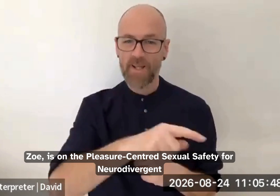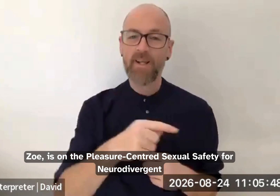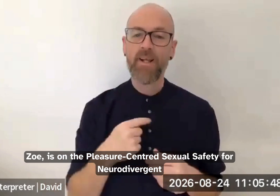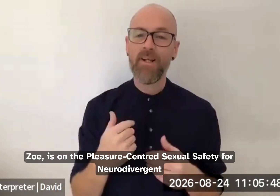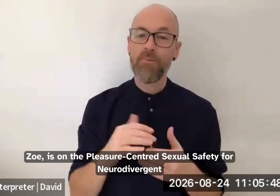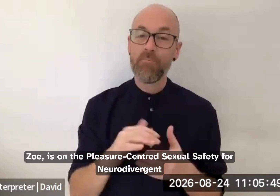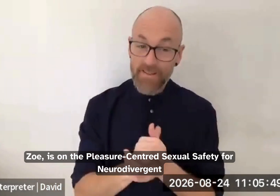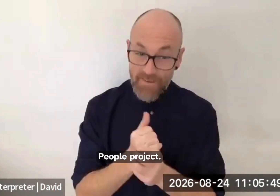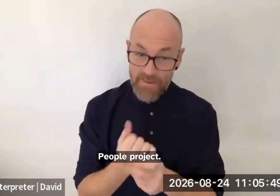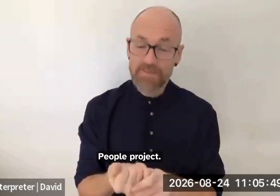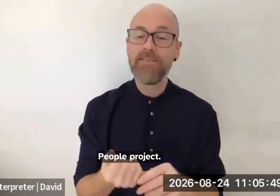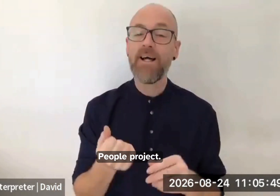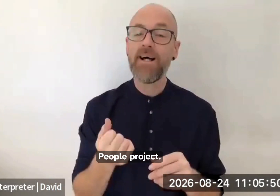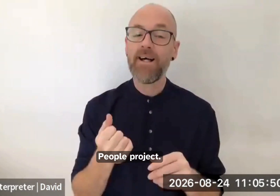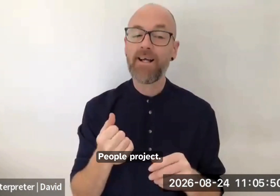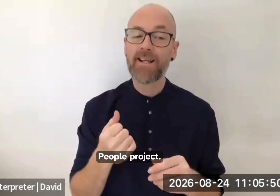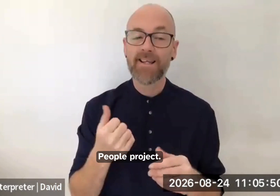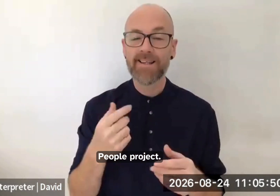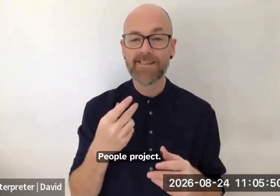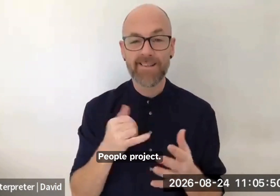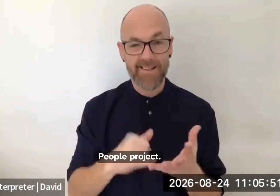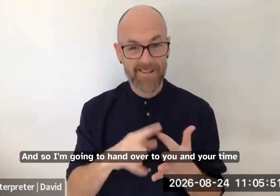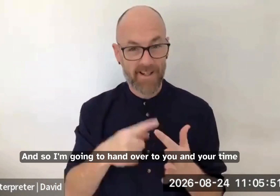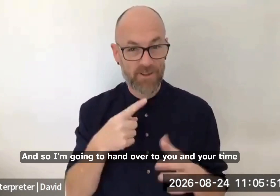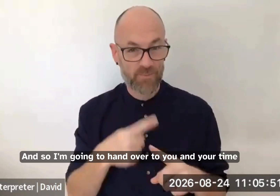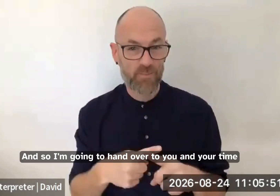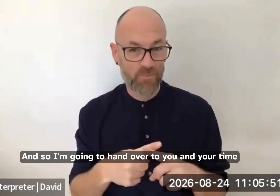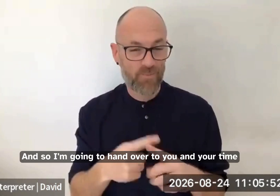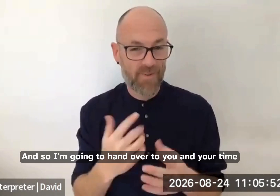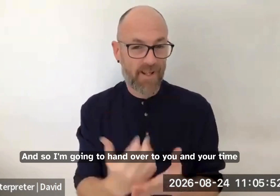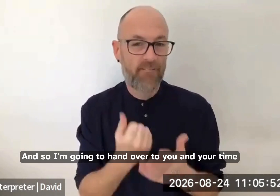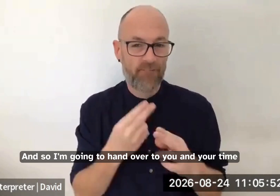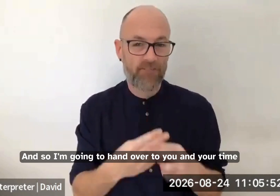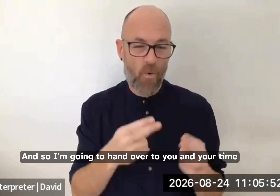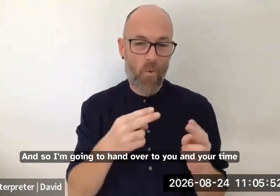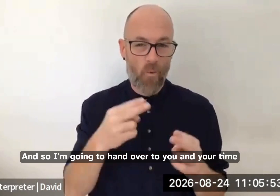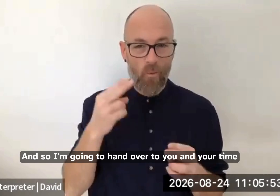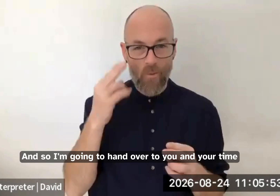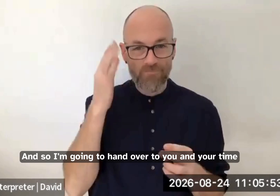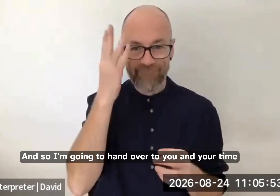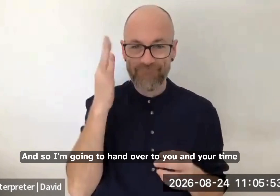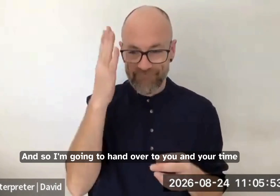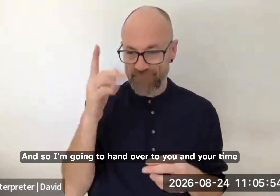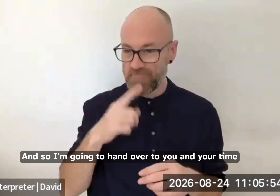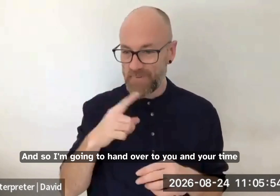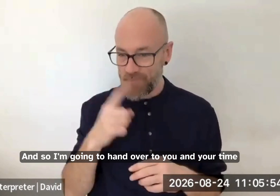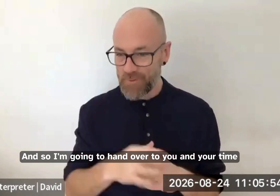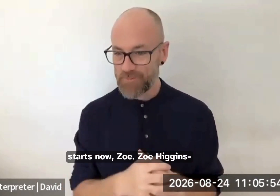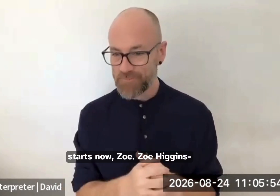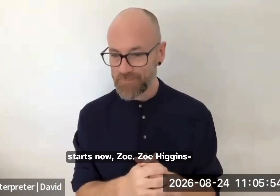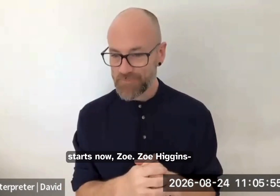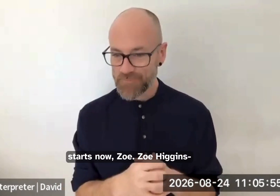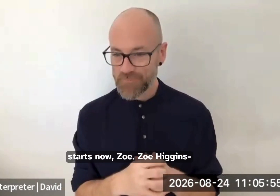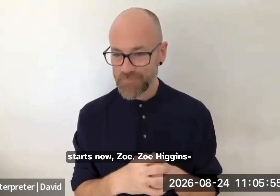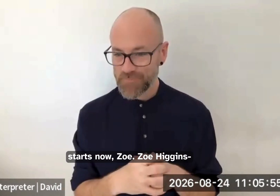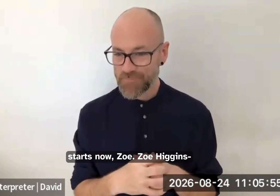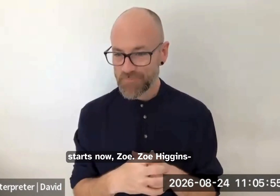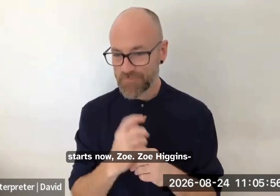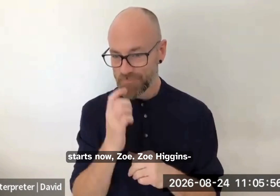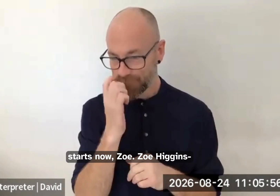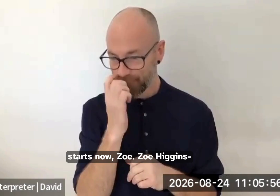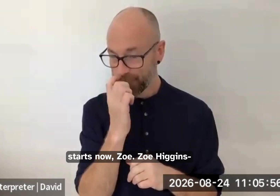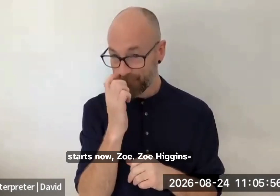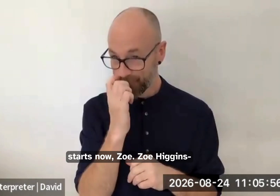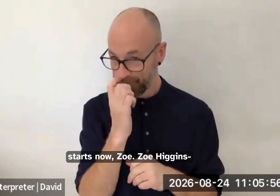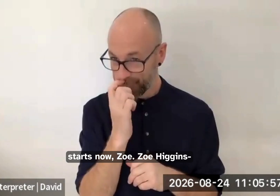for neurodivergent people project. And so I'm going to hand over to you, and your time starts now,